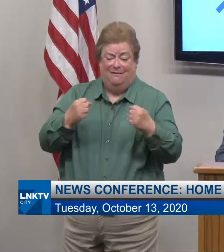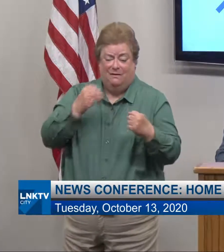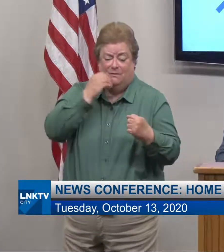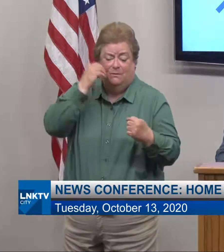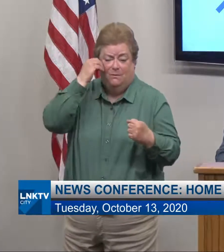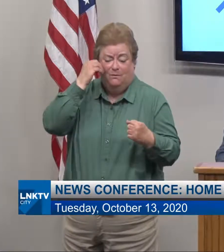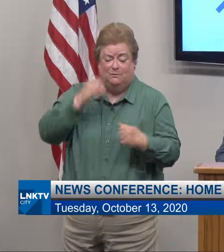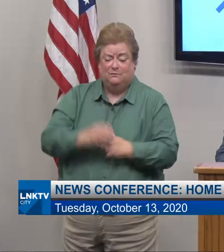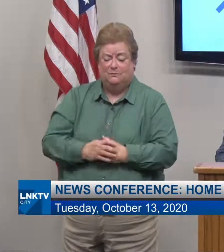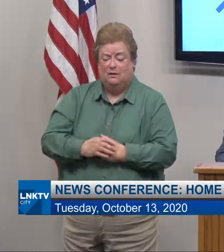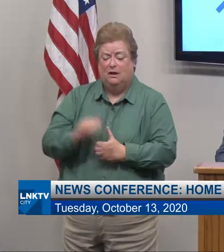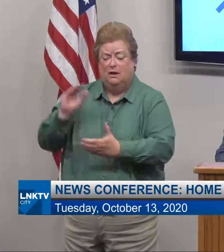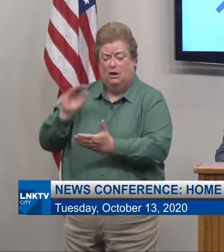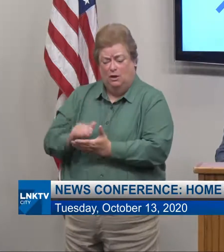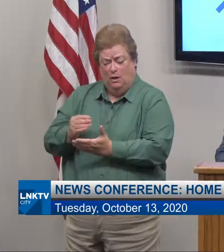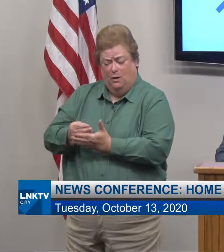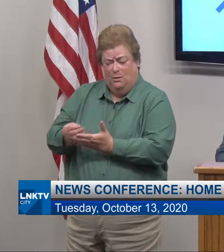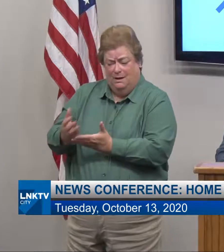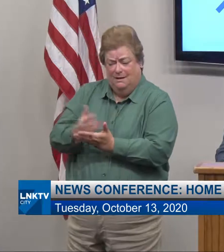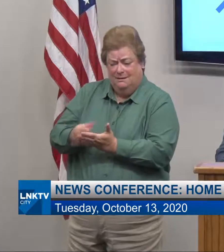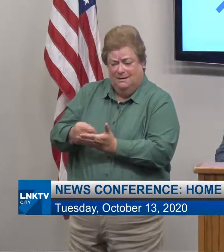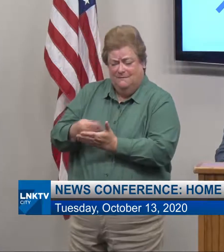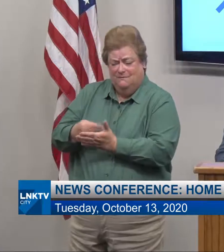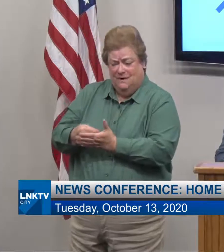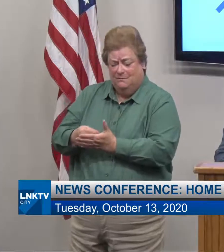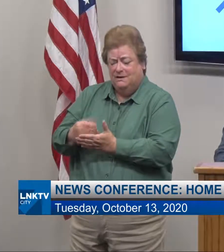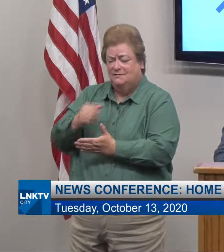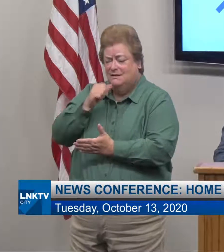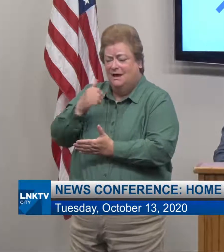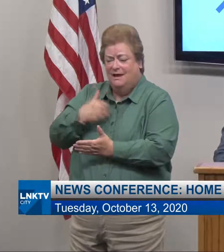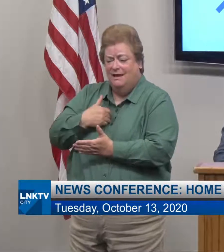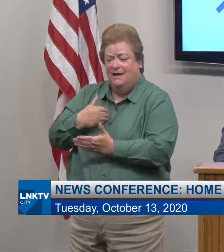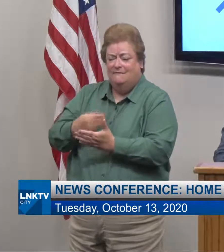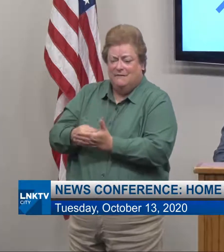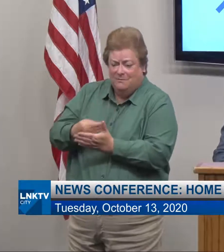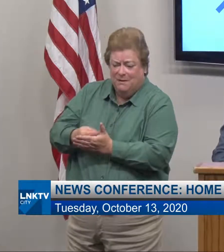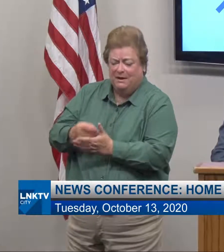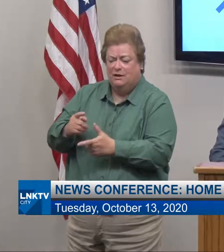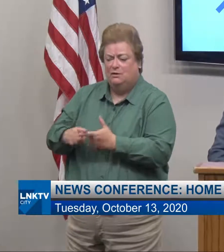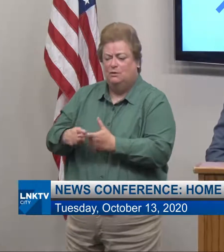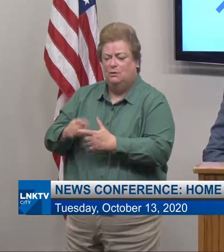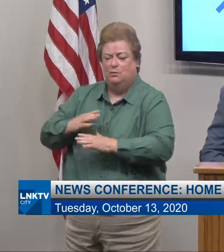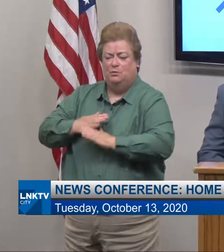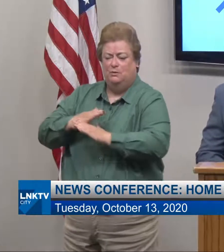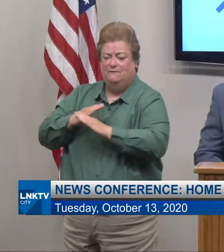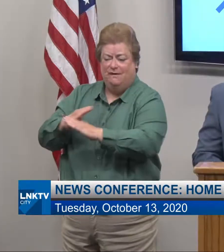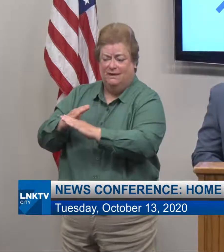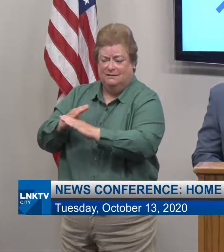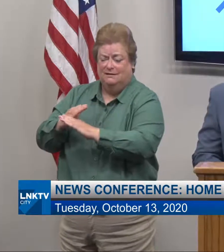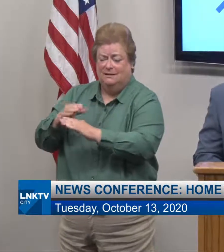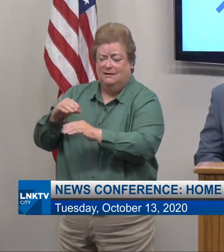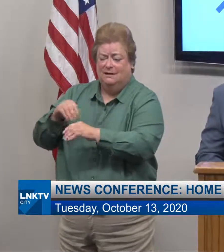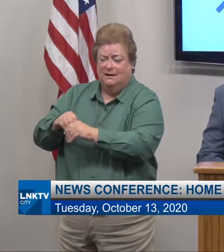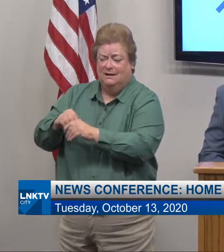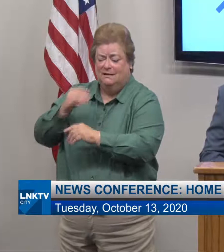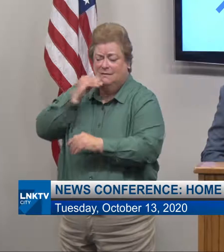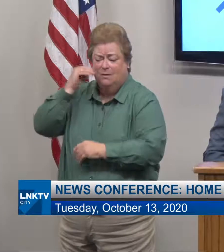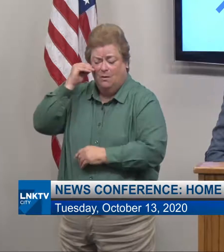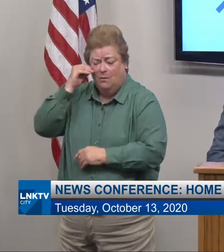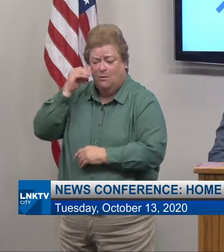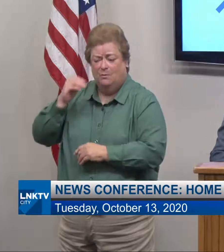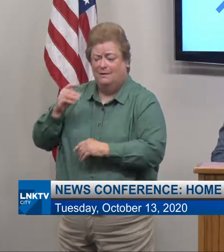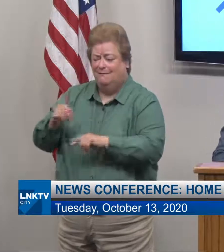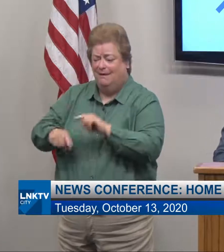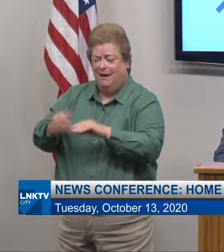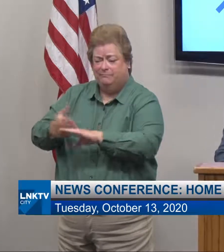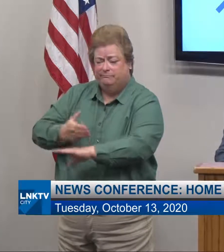obvious, low-income families are more likely to lack the resources for preventative measures in the home, and deferred maintenance can